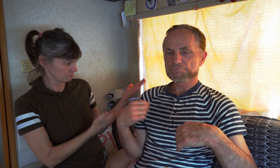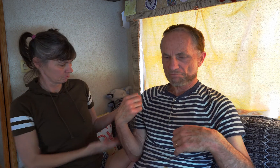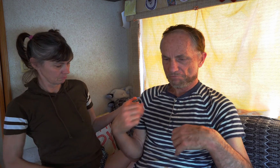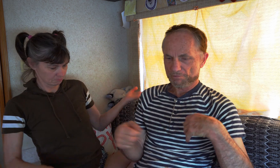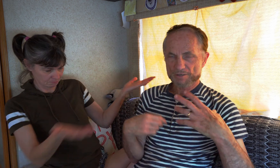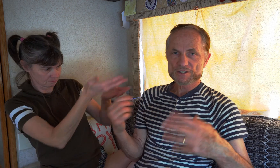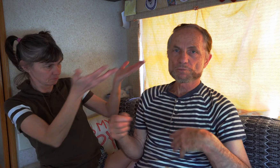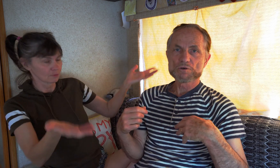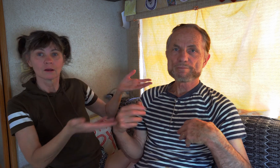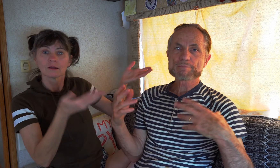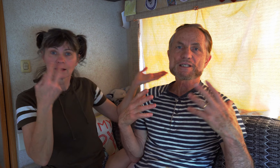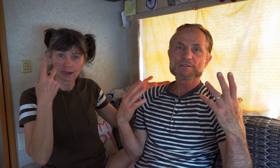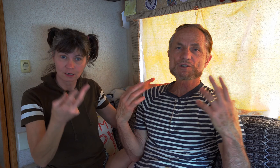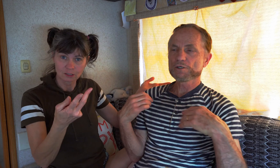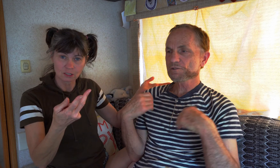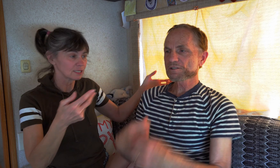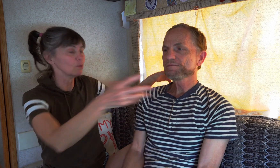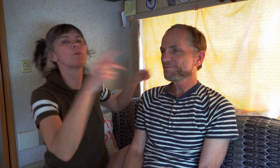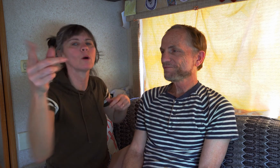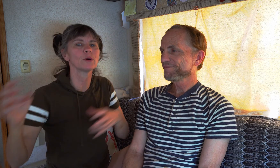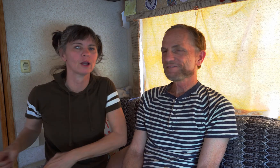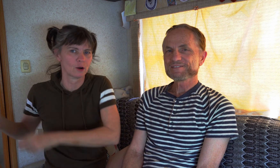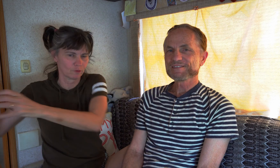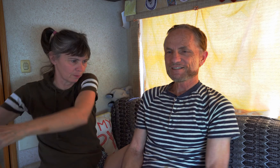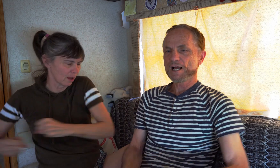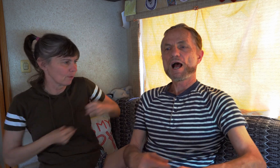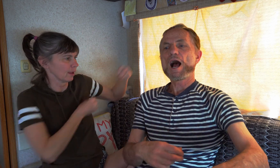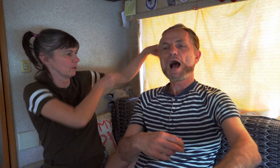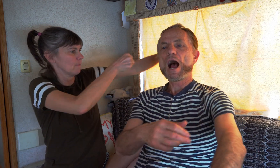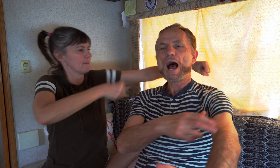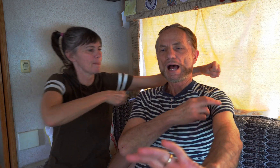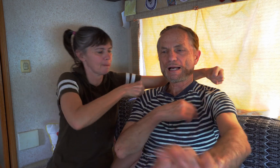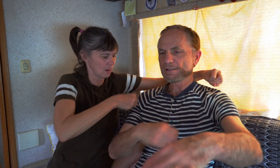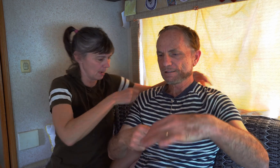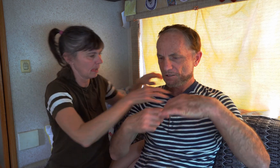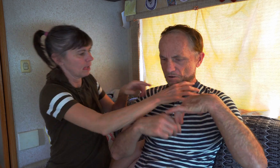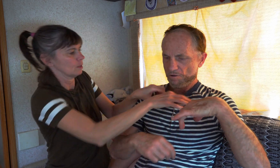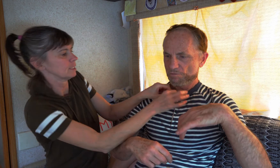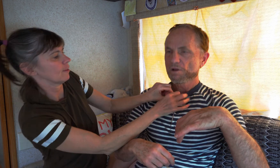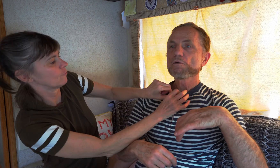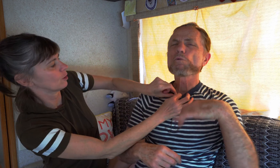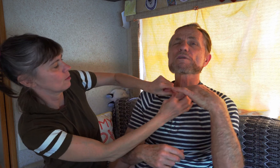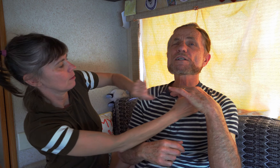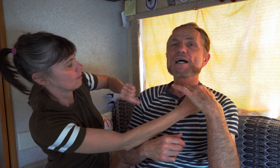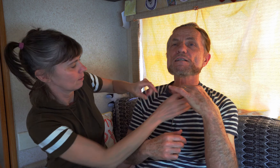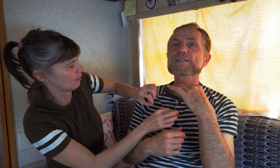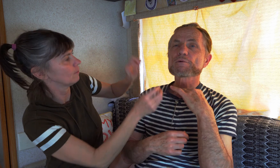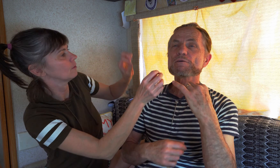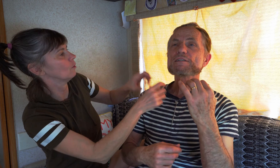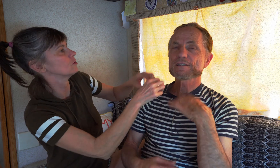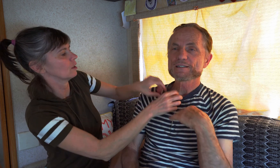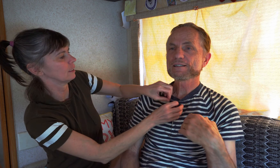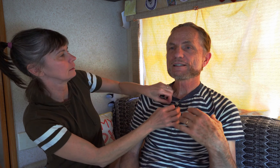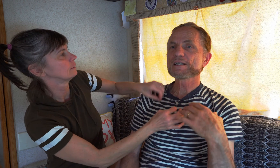his invisible make-believe clothes. Do you see it? We'll put it on over him now. Okay, here we go. Let me tie that for you. Oh, little tight. There we